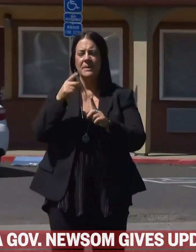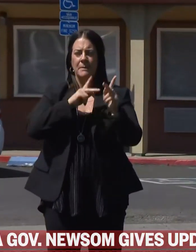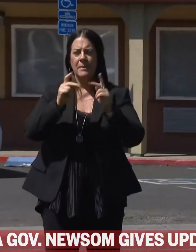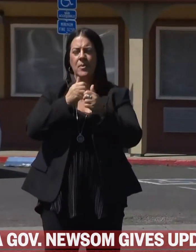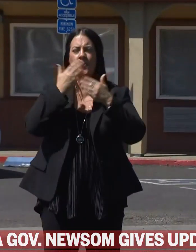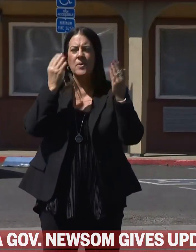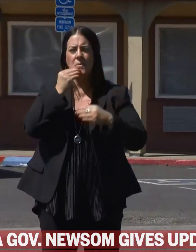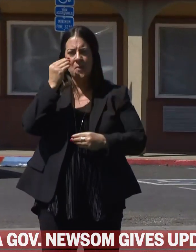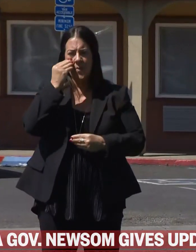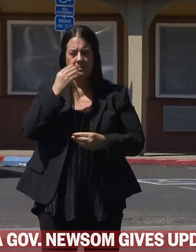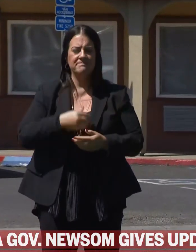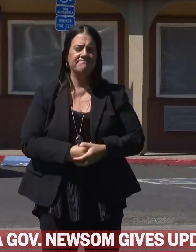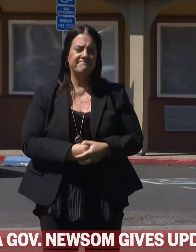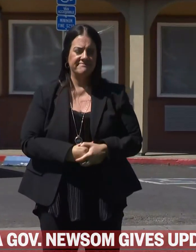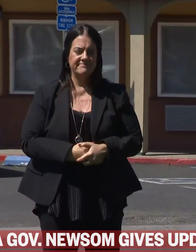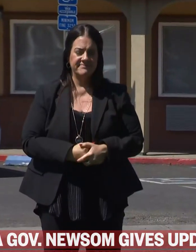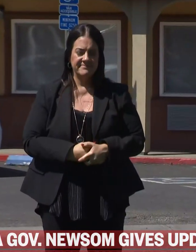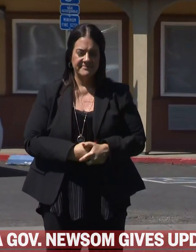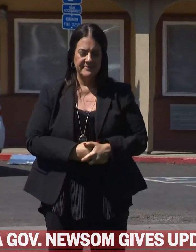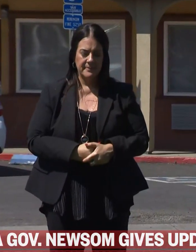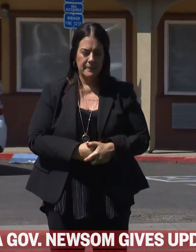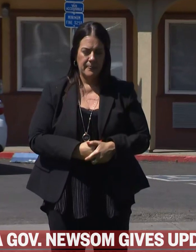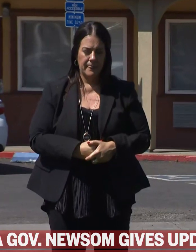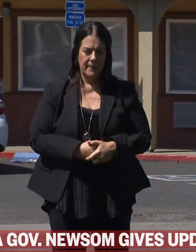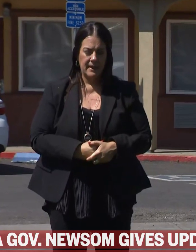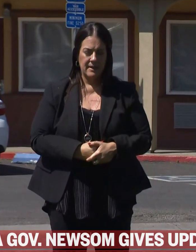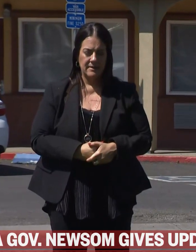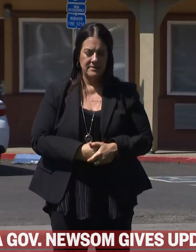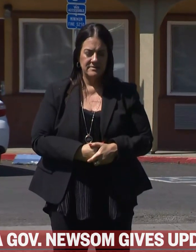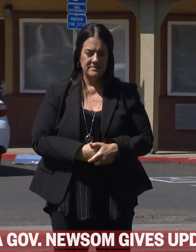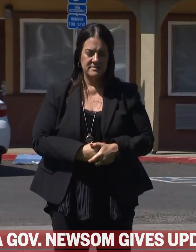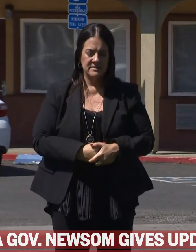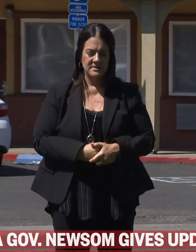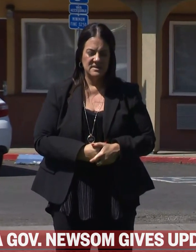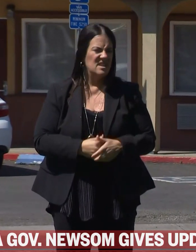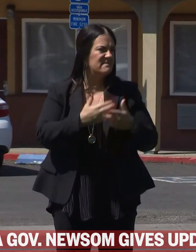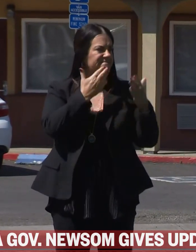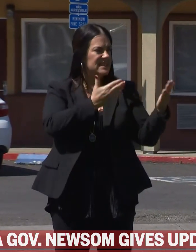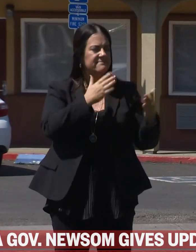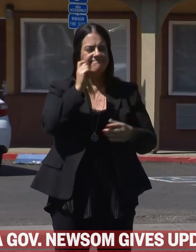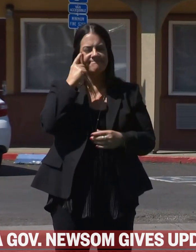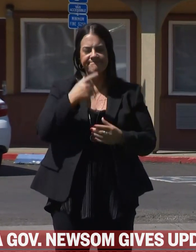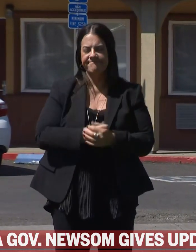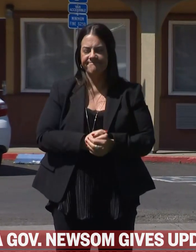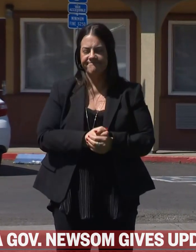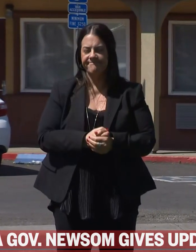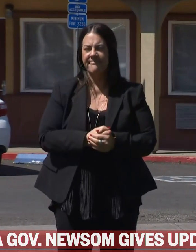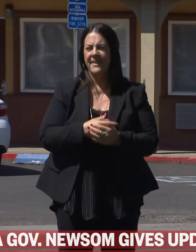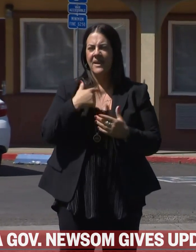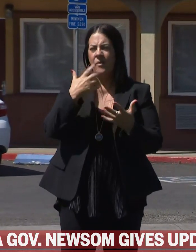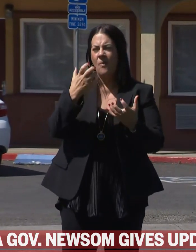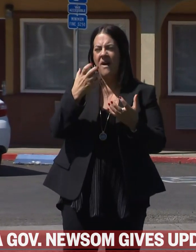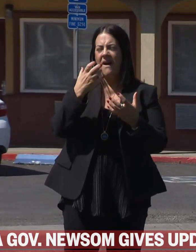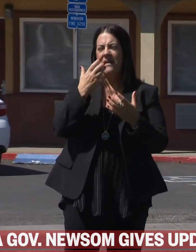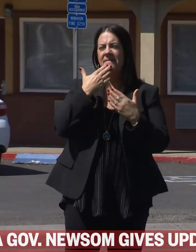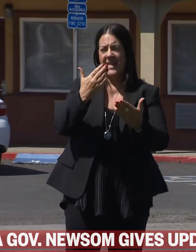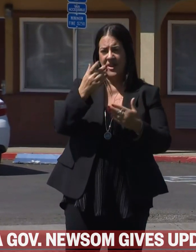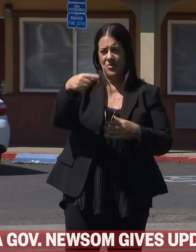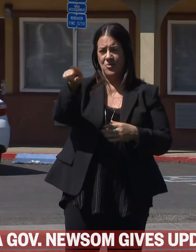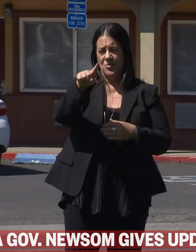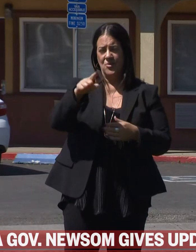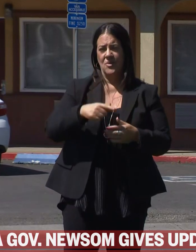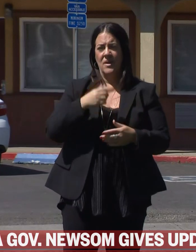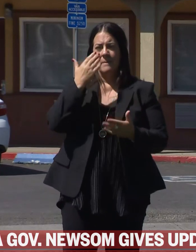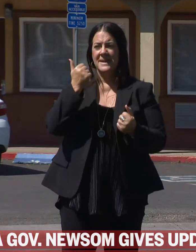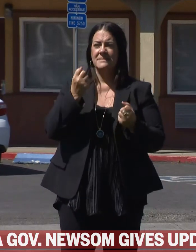Thank you very much, Governor. Let me begin by thanking you. You often talk and